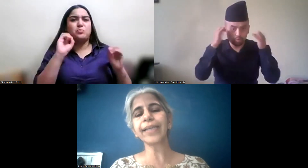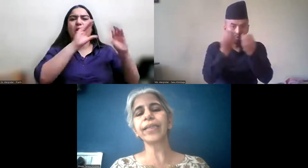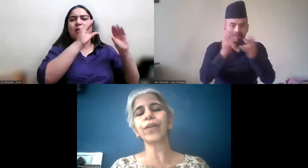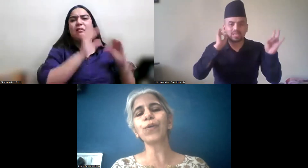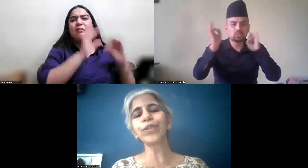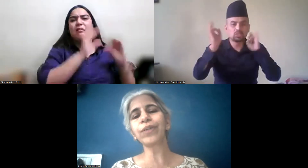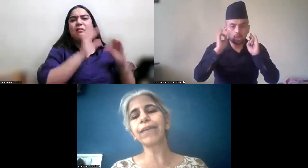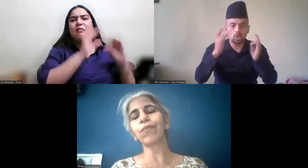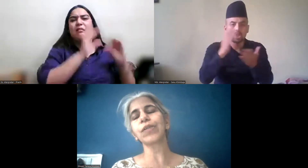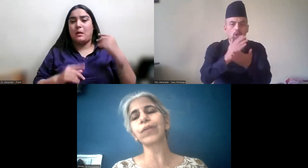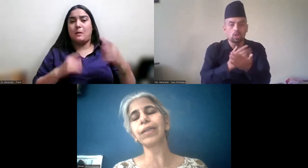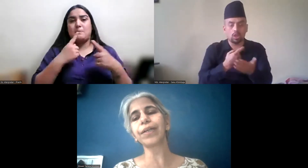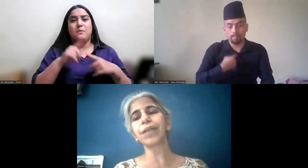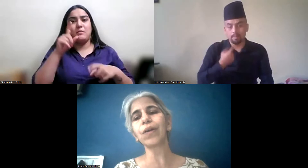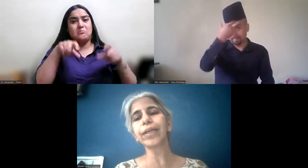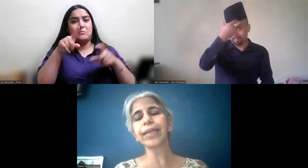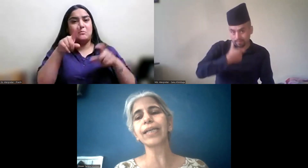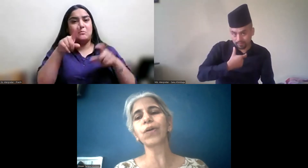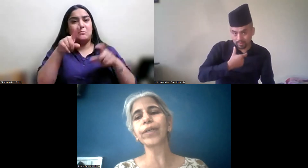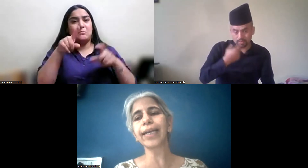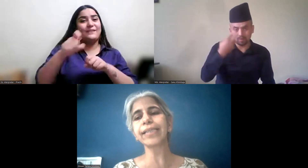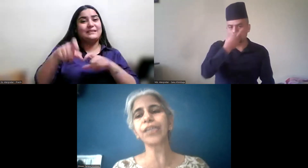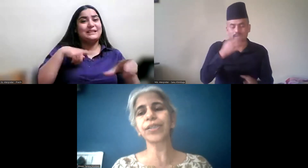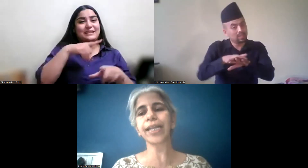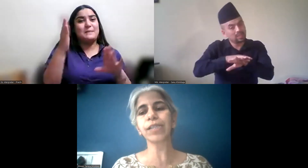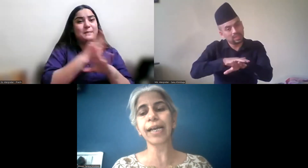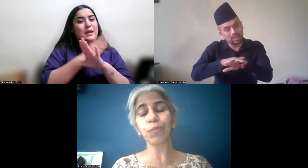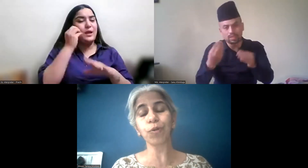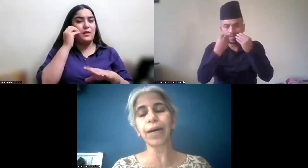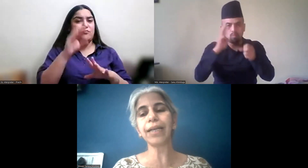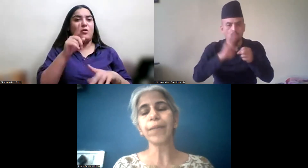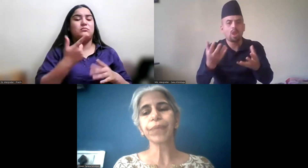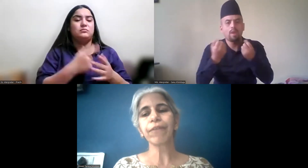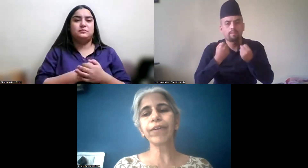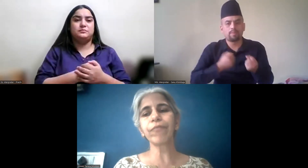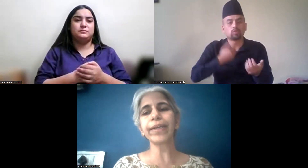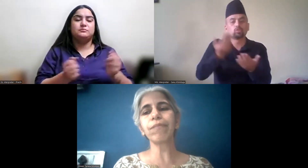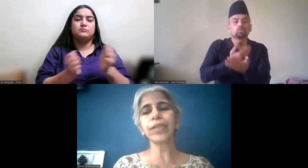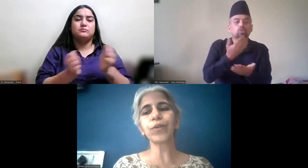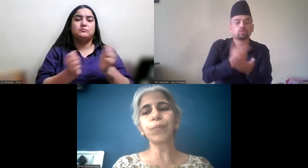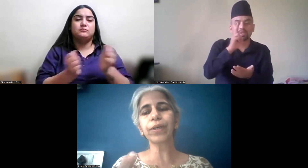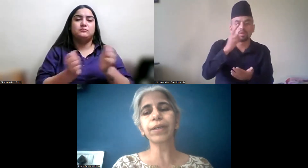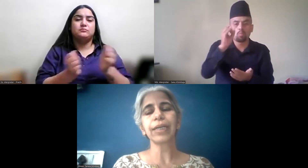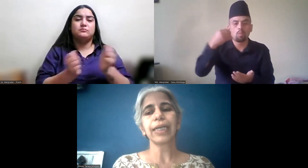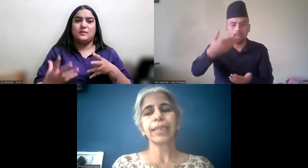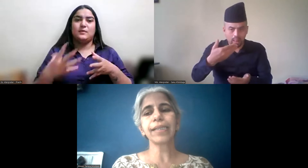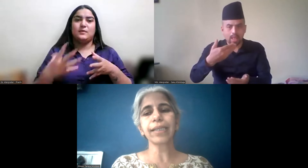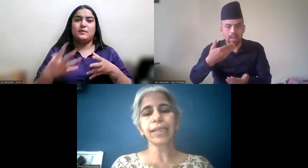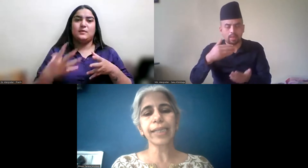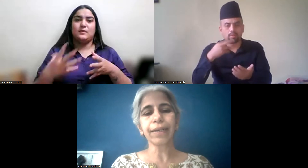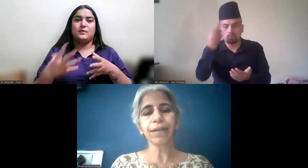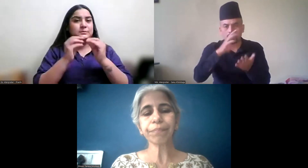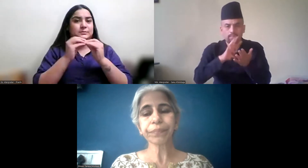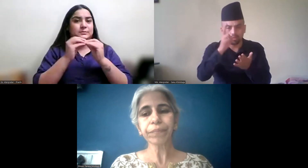I as an individual have also learned a lot, and as organization and as Bhopal, we've been able to put this in